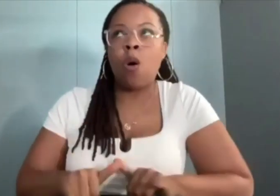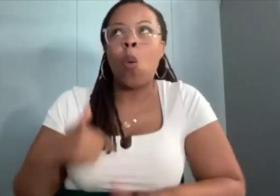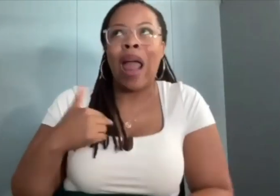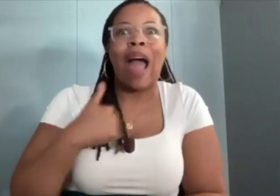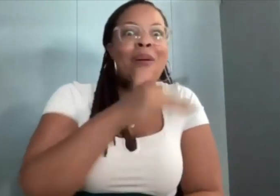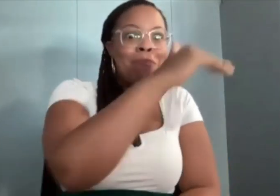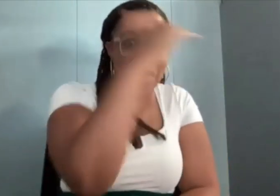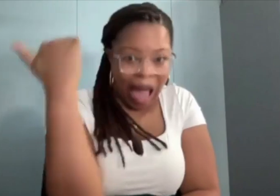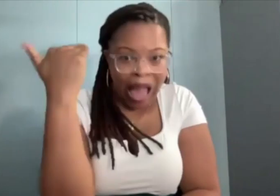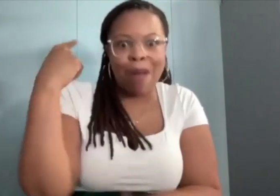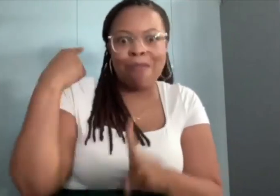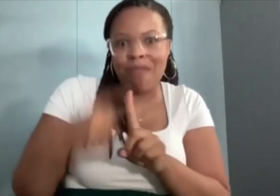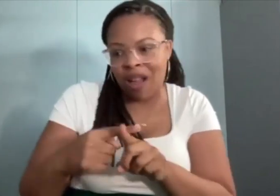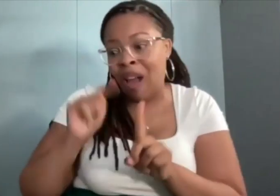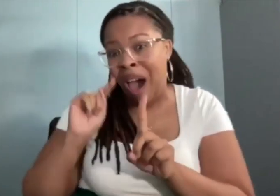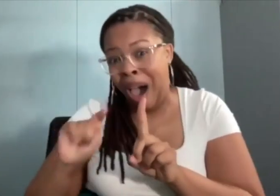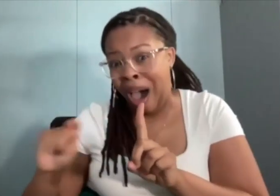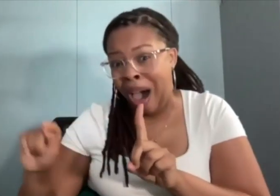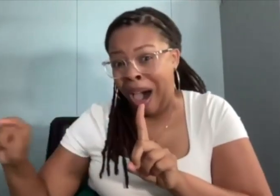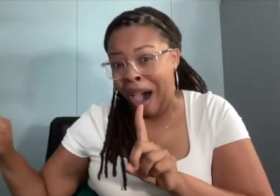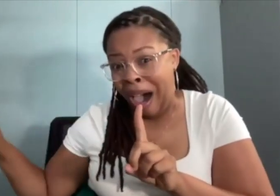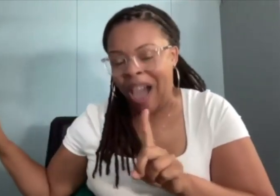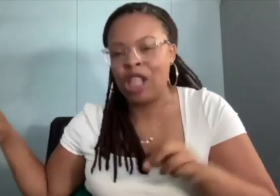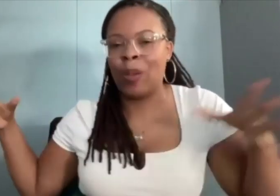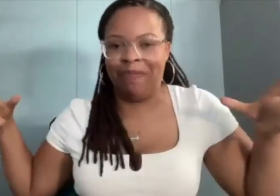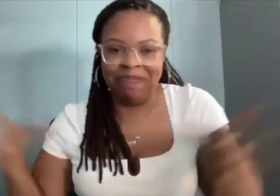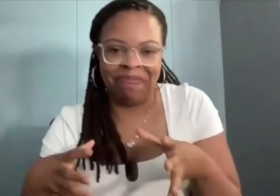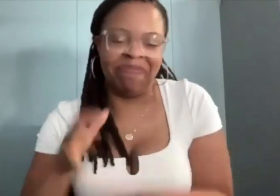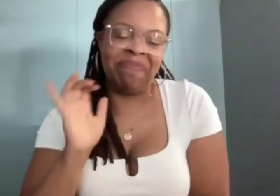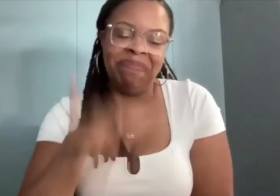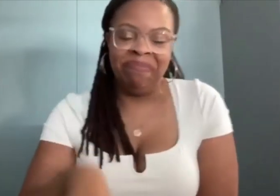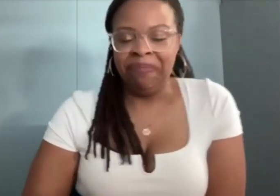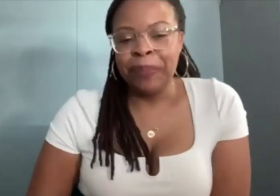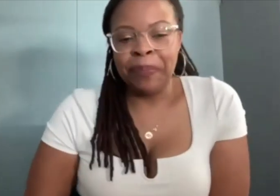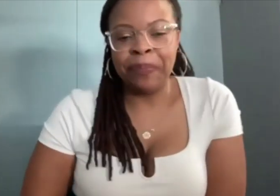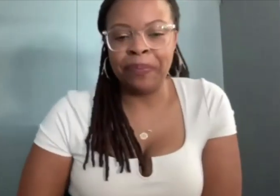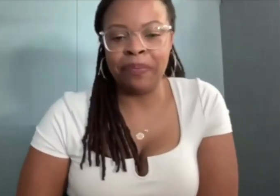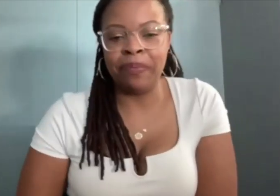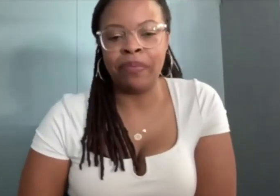multiculturalism that exists within our communities as well. Not only Black students, but